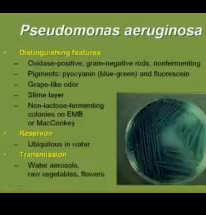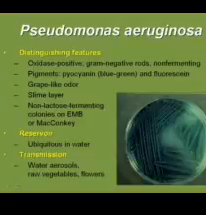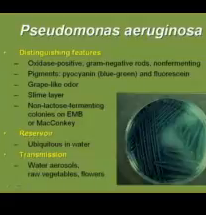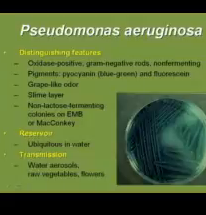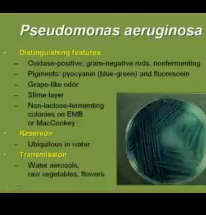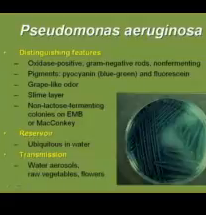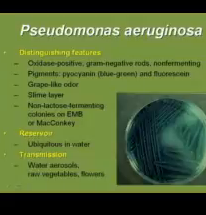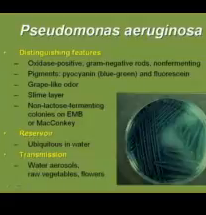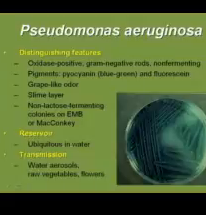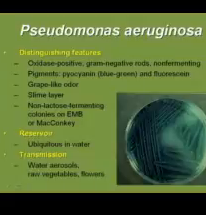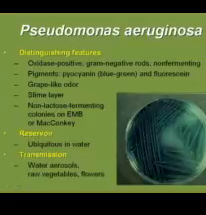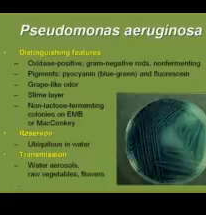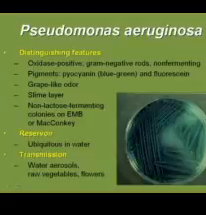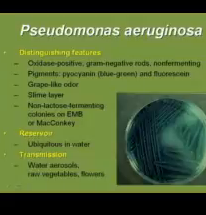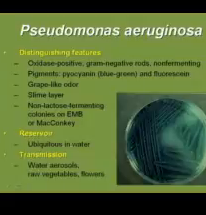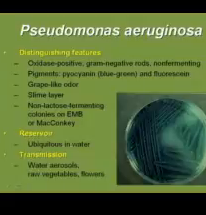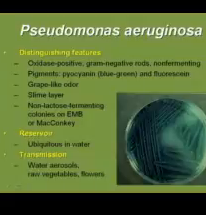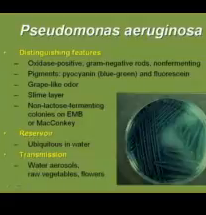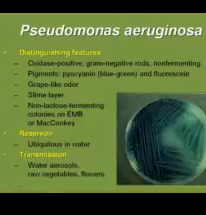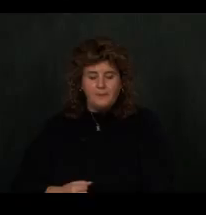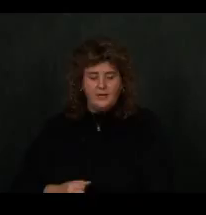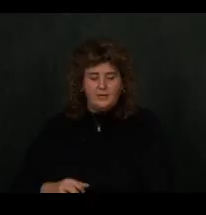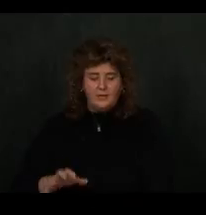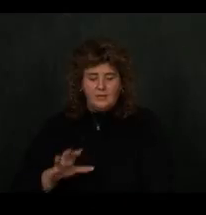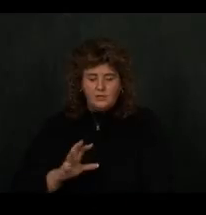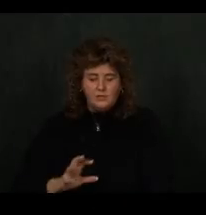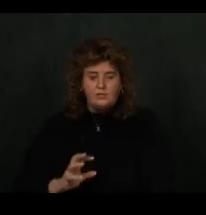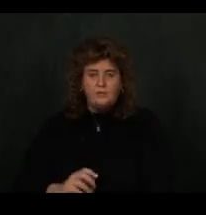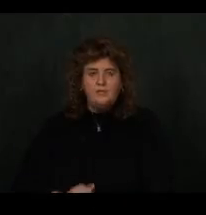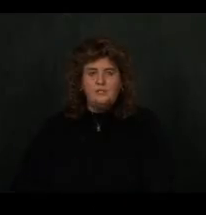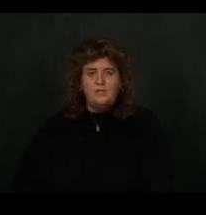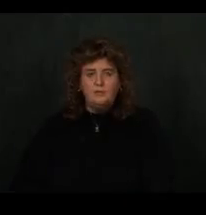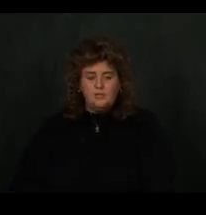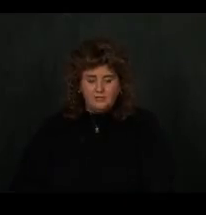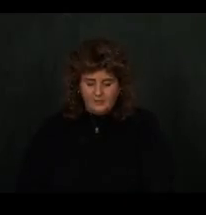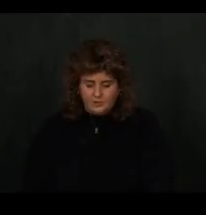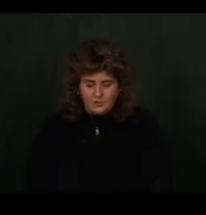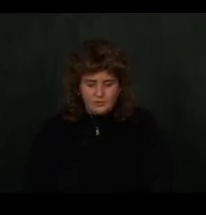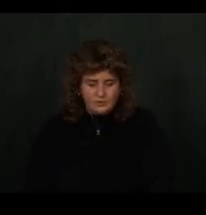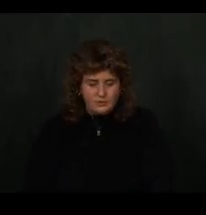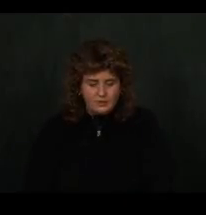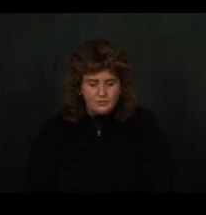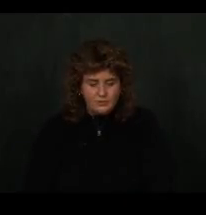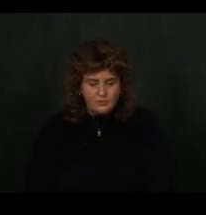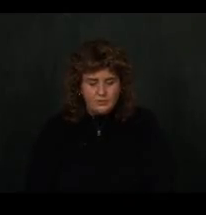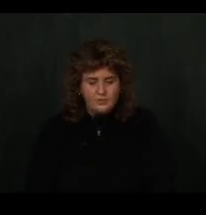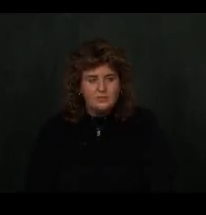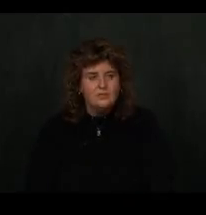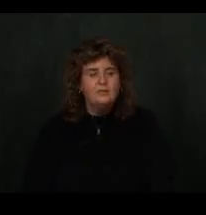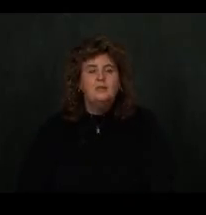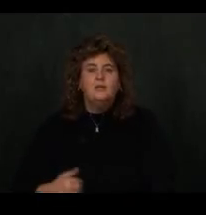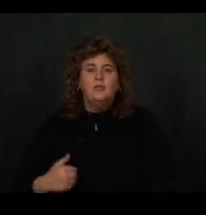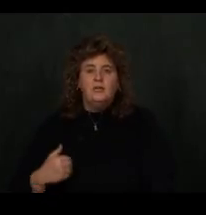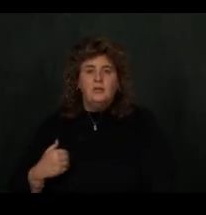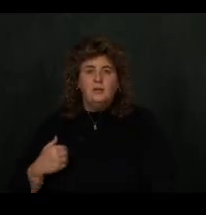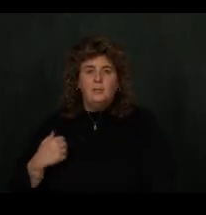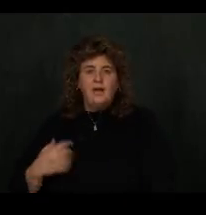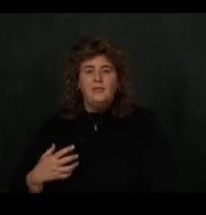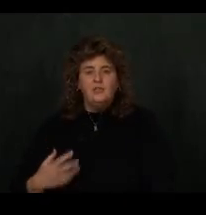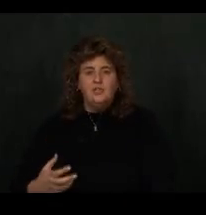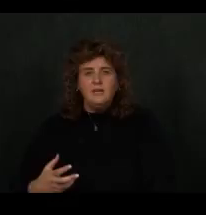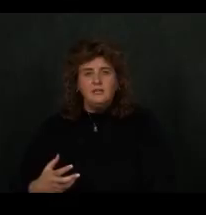easily be contaminated with Pseudomonas. Okay? So those are some of the distinguishing features of Pseudomonas.